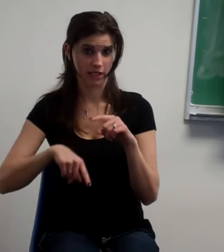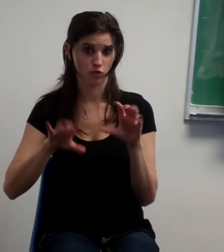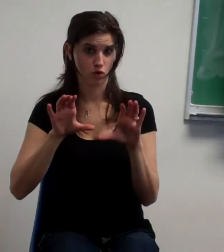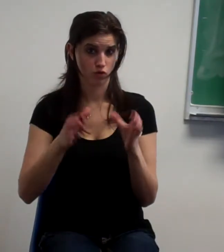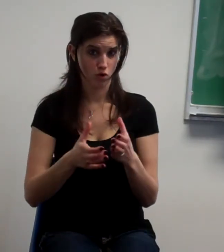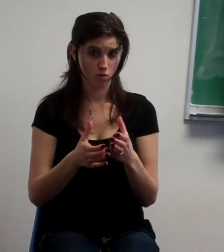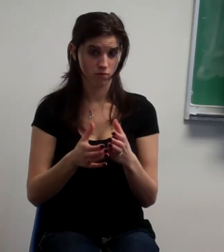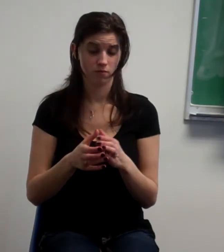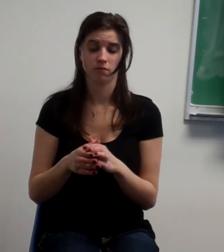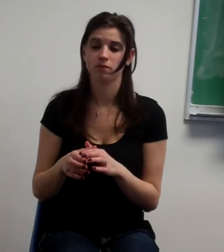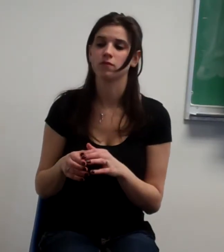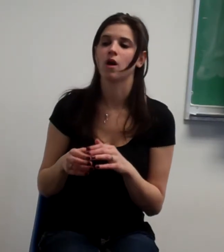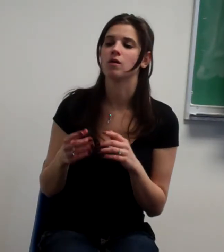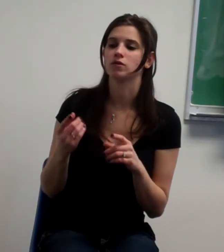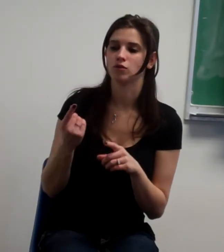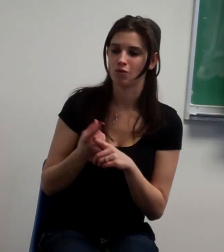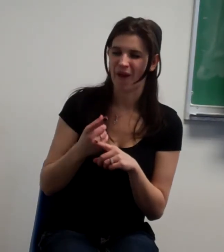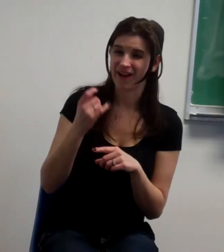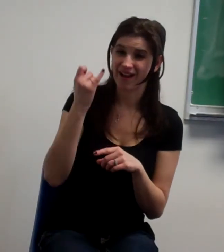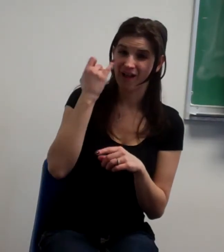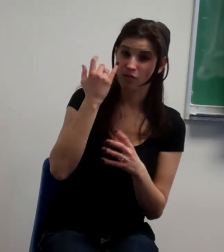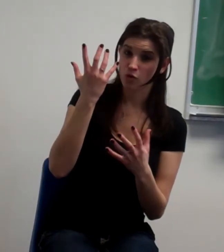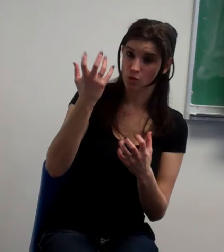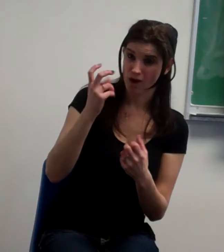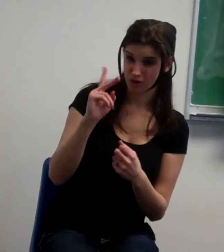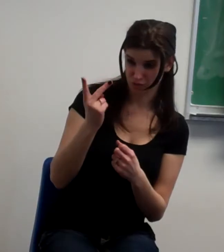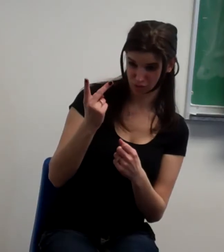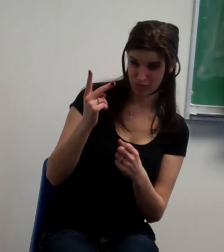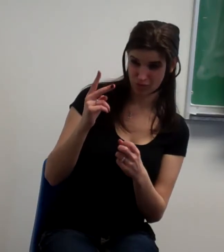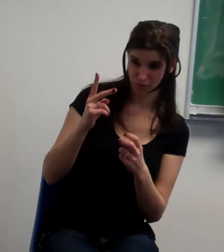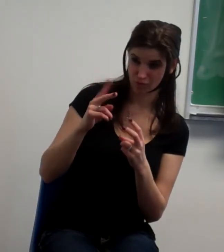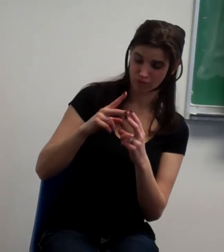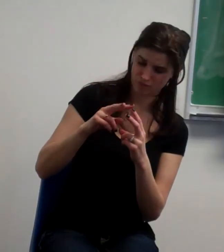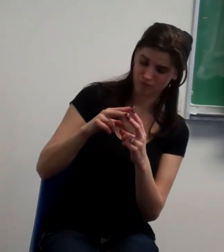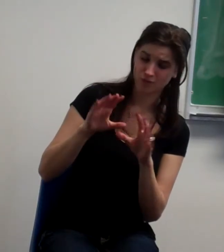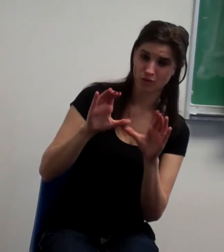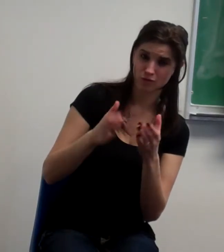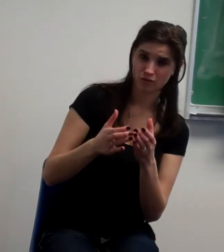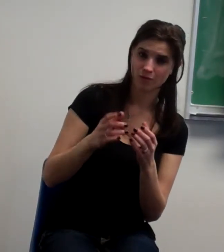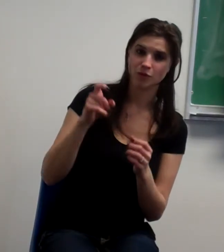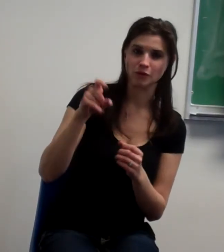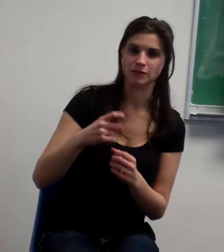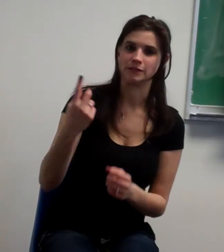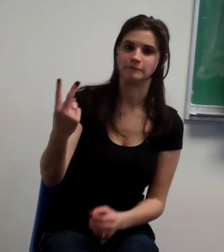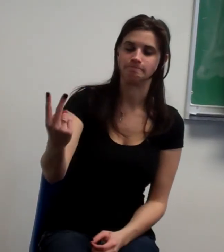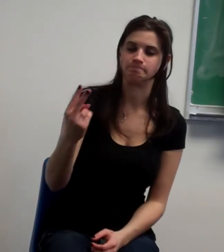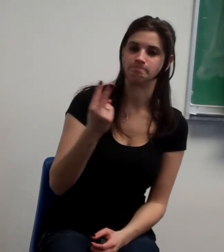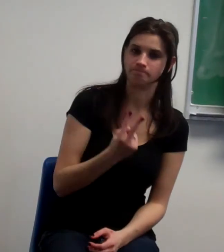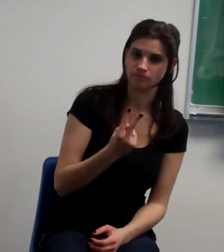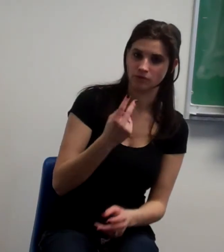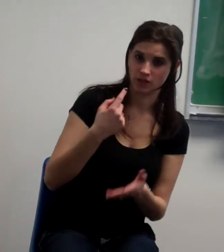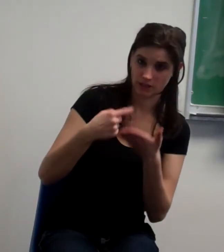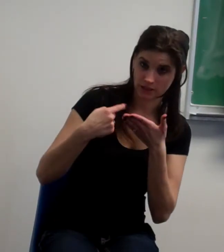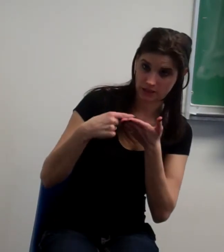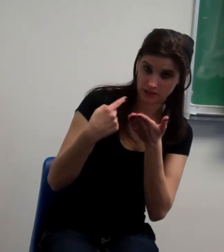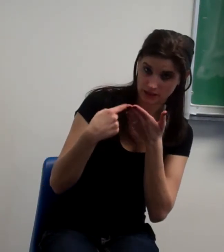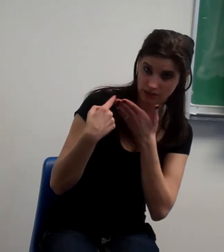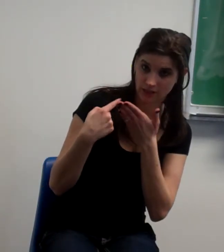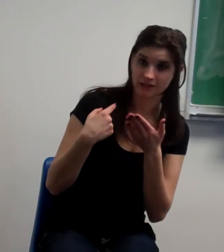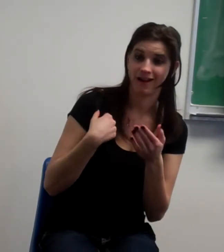group, again, you need to come with the 2 people or however many people you have and let me know what you're planning, what you were interested in doing. I'll tell you, I can go to say,